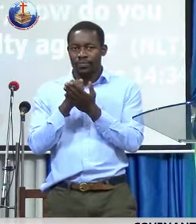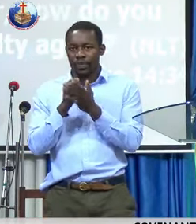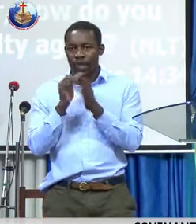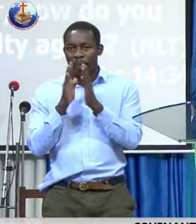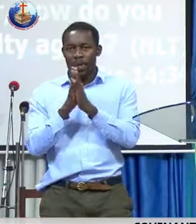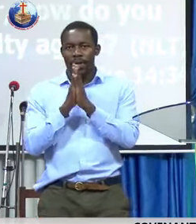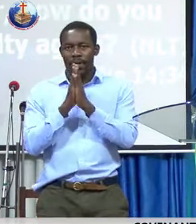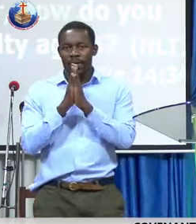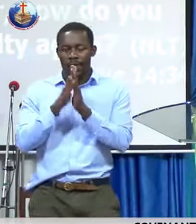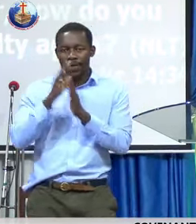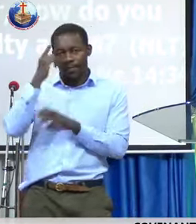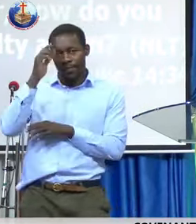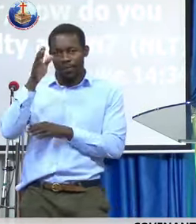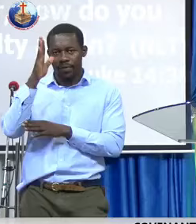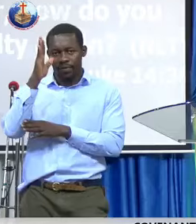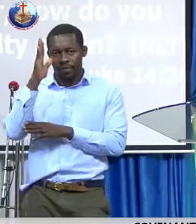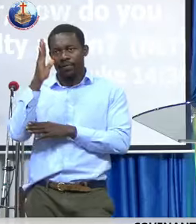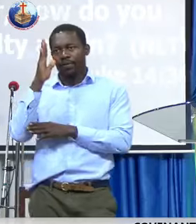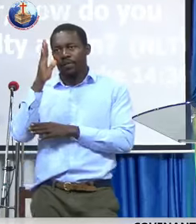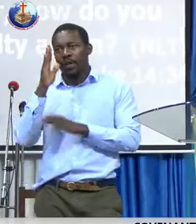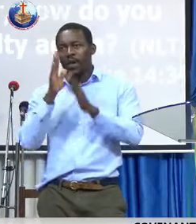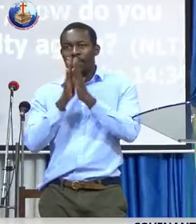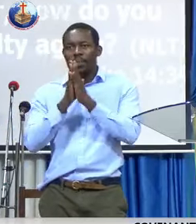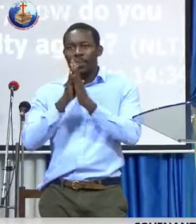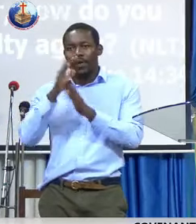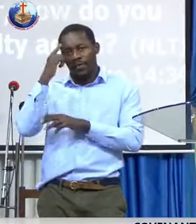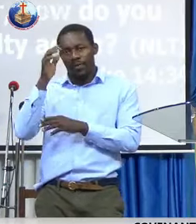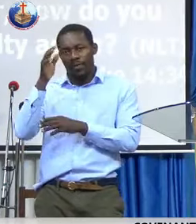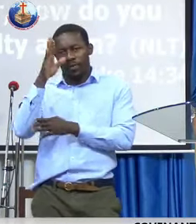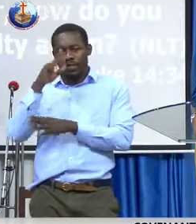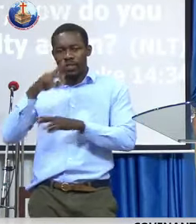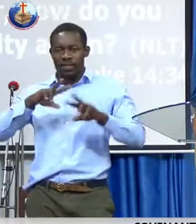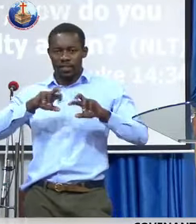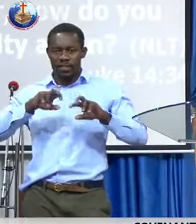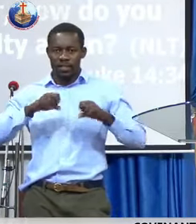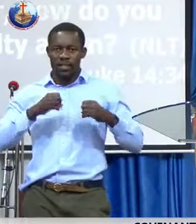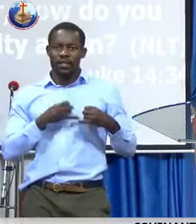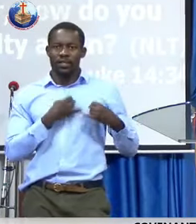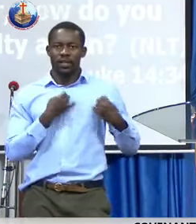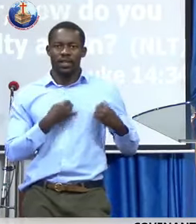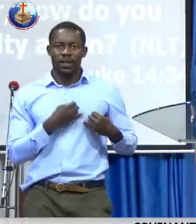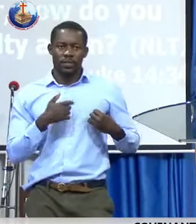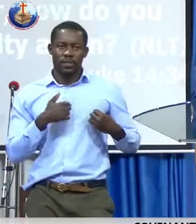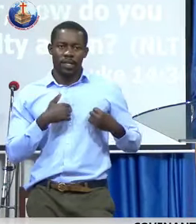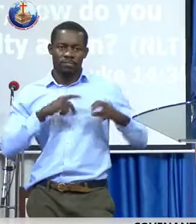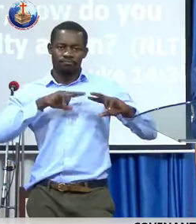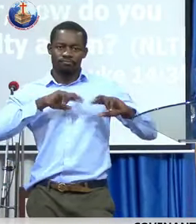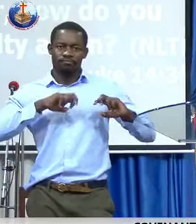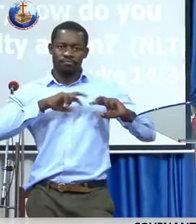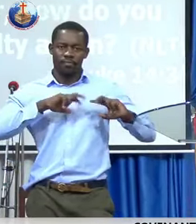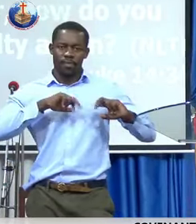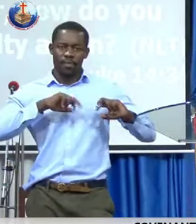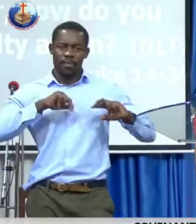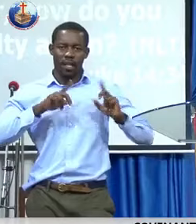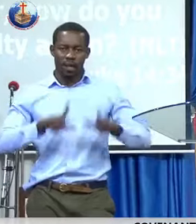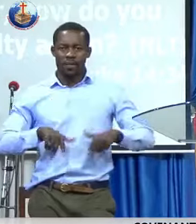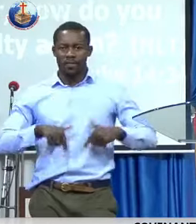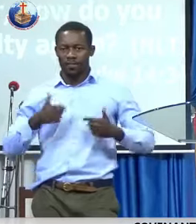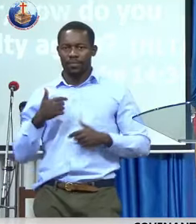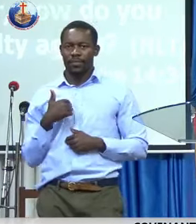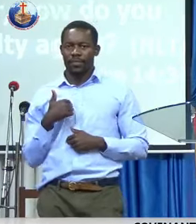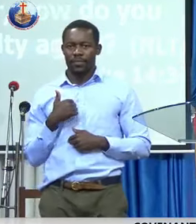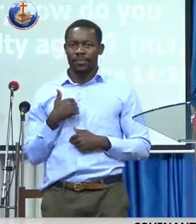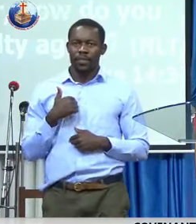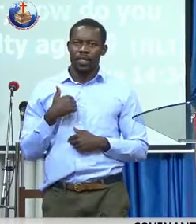God genuinely. Search my heart, O Lord. Examine me in every area of my life.